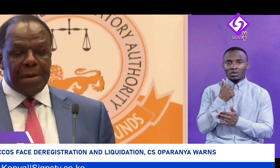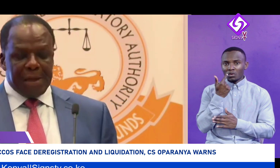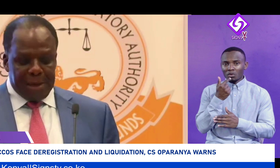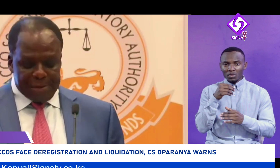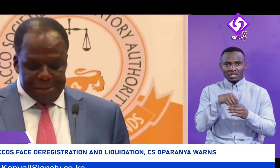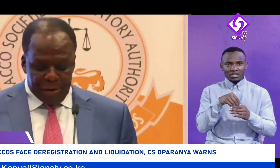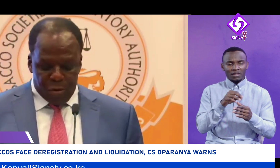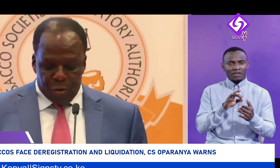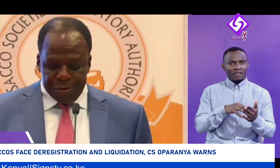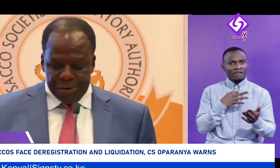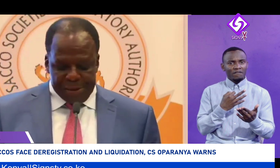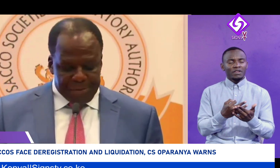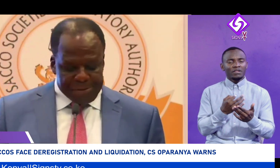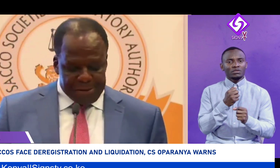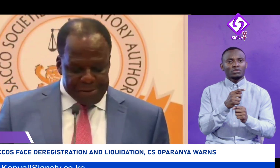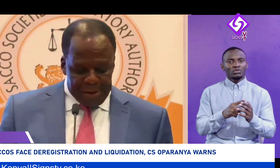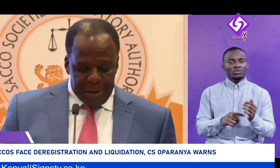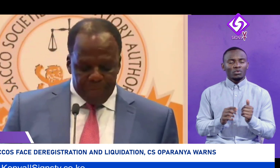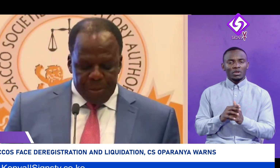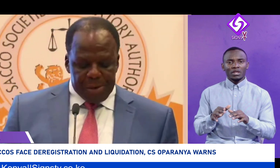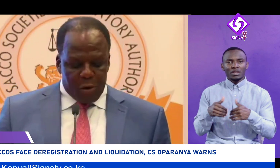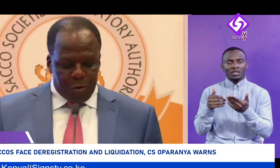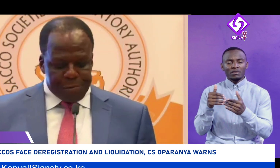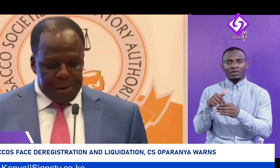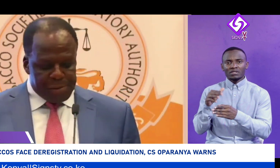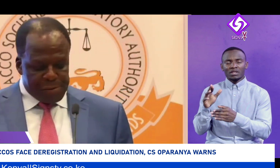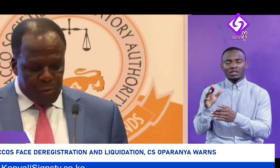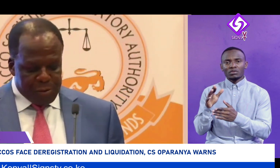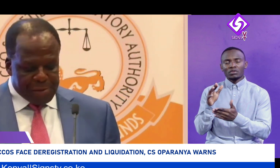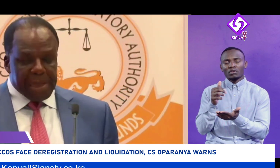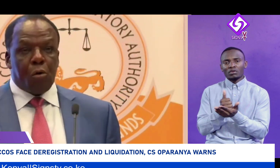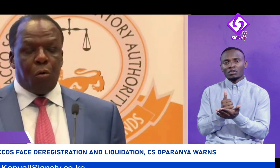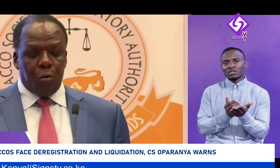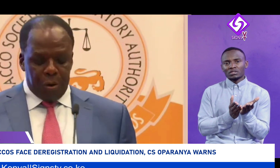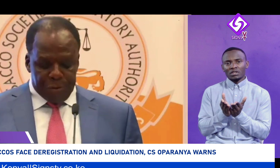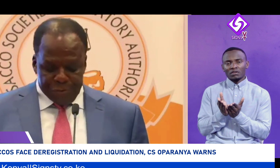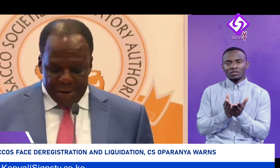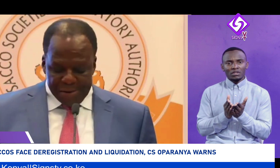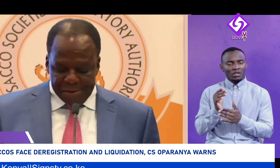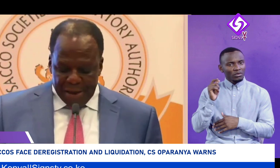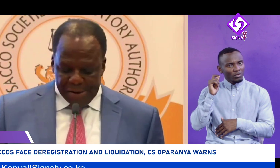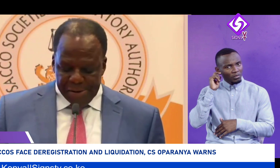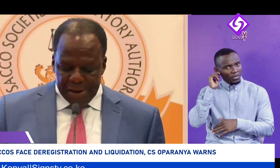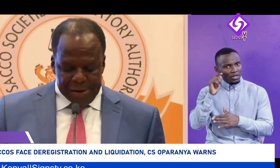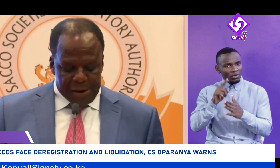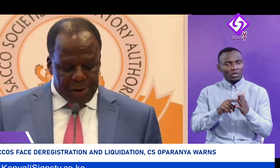render external auditing services in accordance with the SACCO Societies Act and